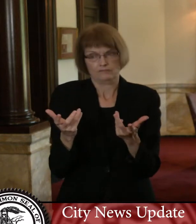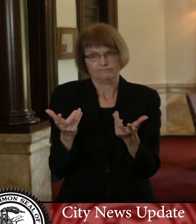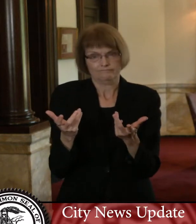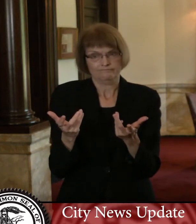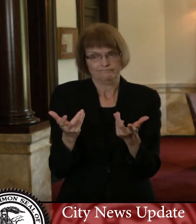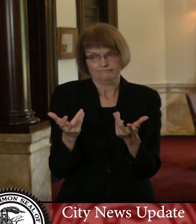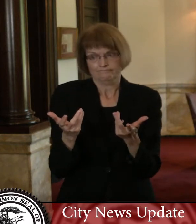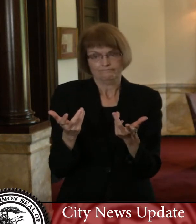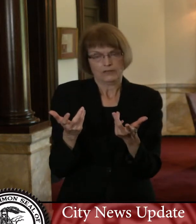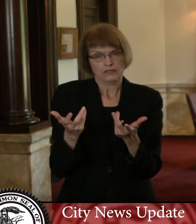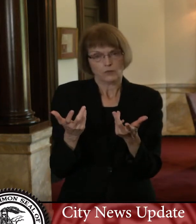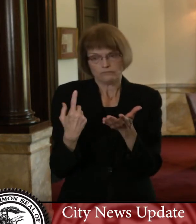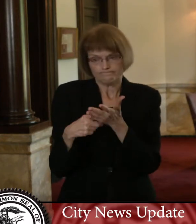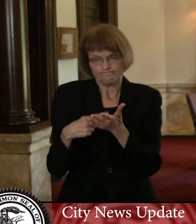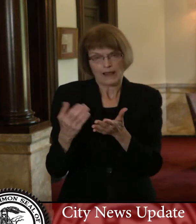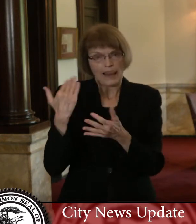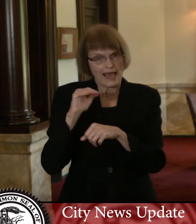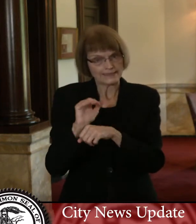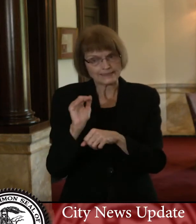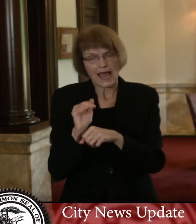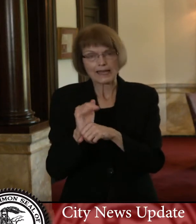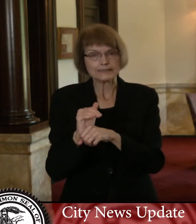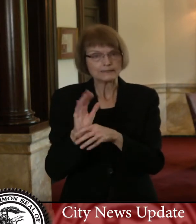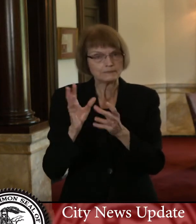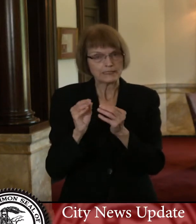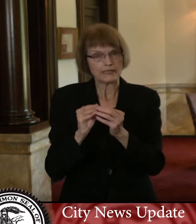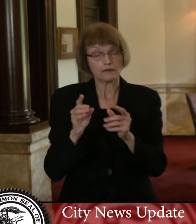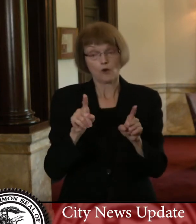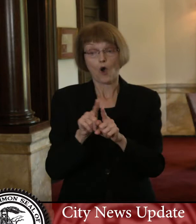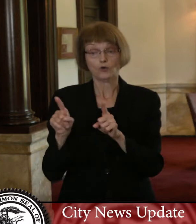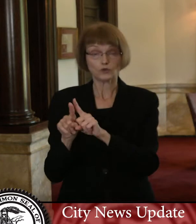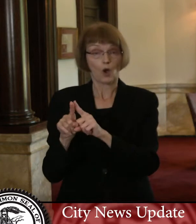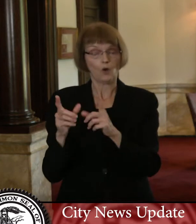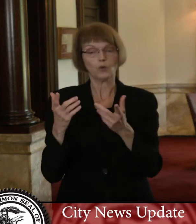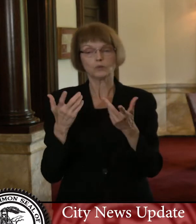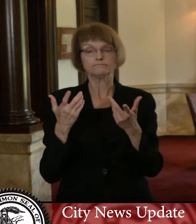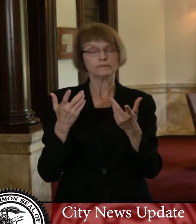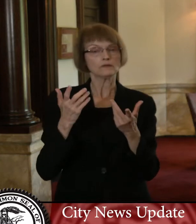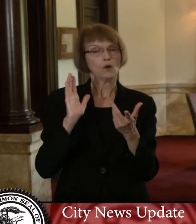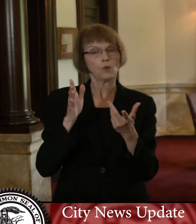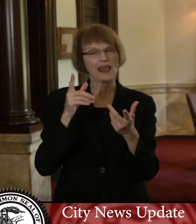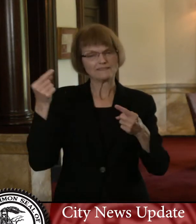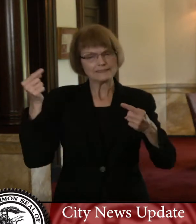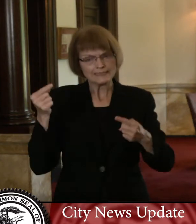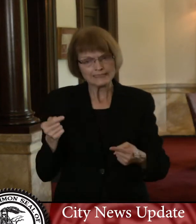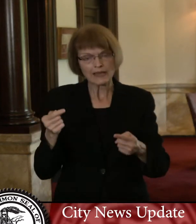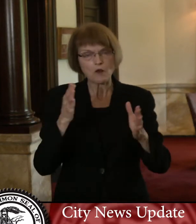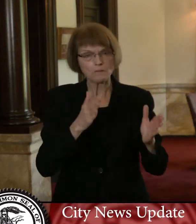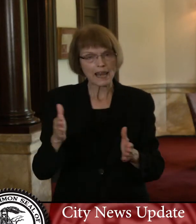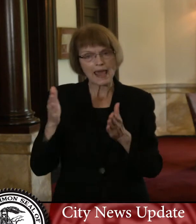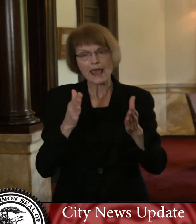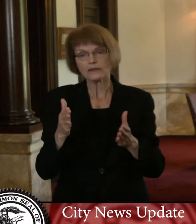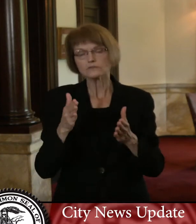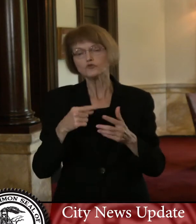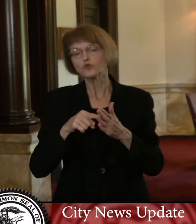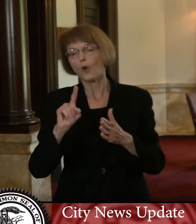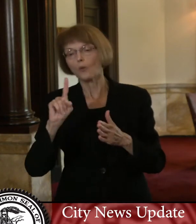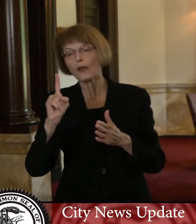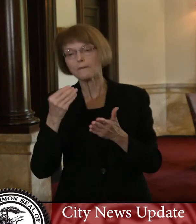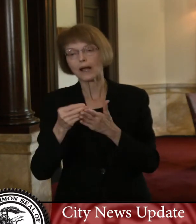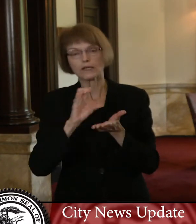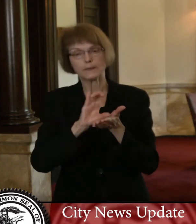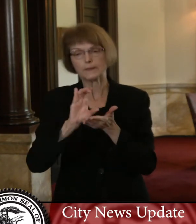night's hearing, and you'll find detailed tables to what direct relief is going where. Thank